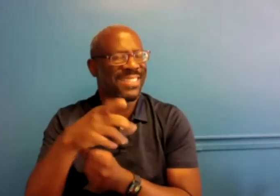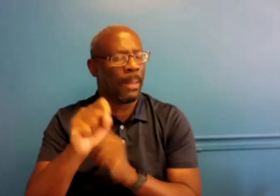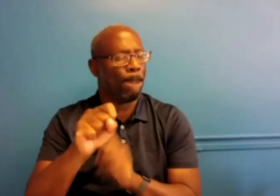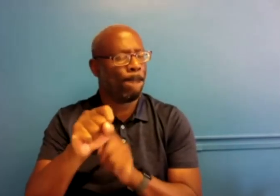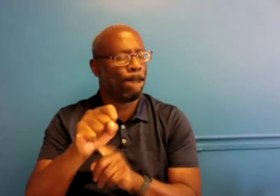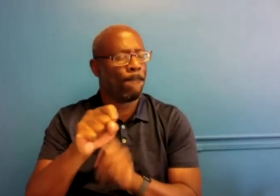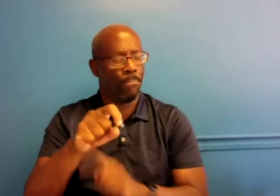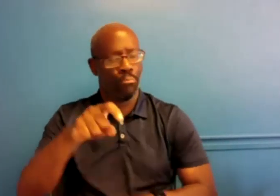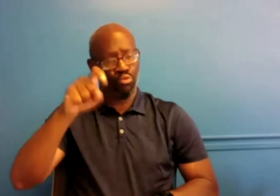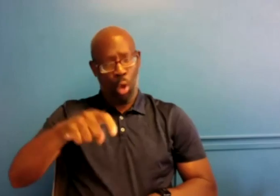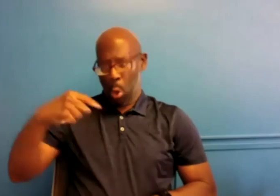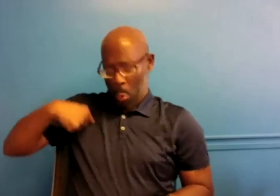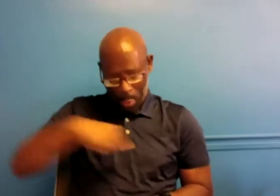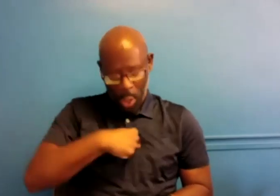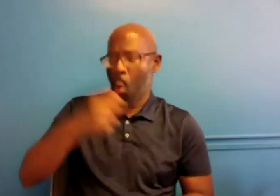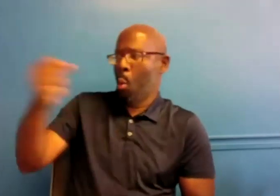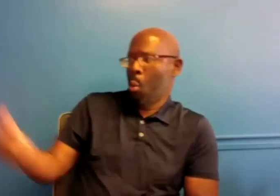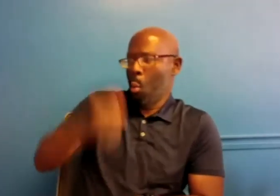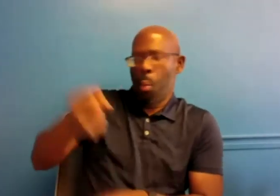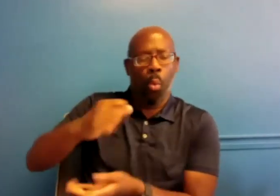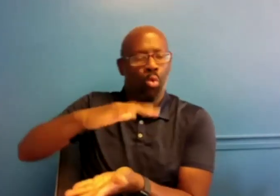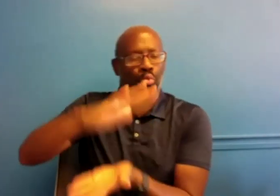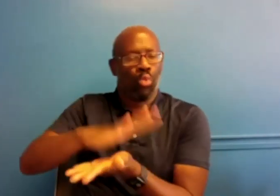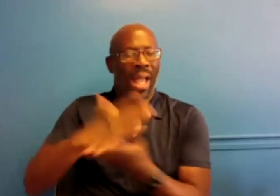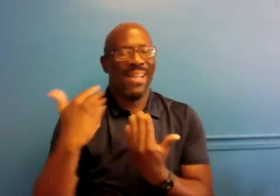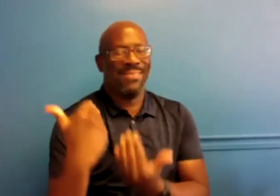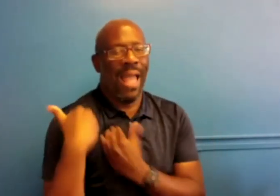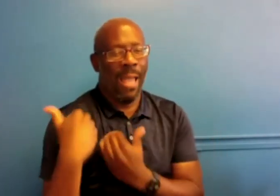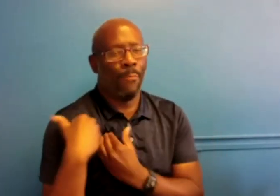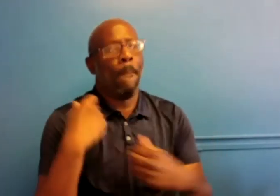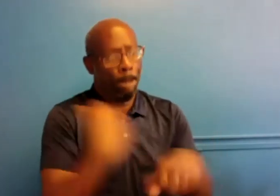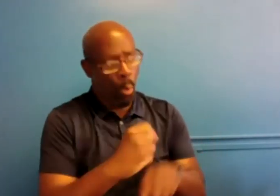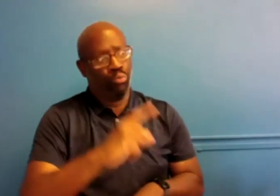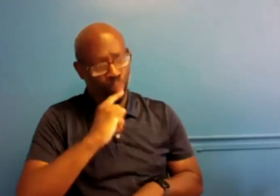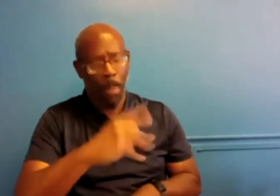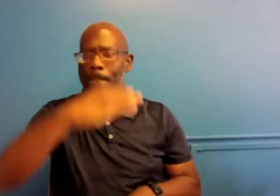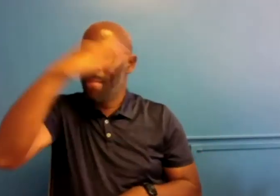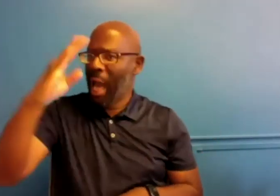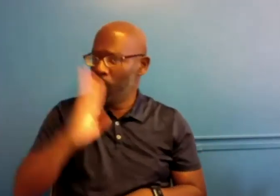accountable to amplify the Black deaf gain?